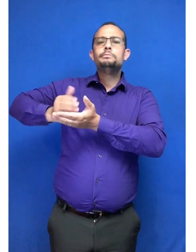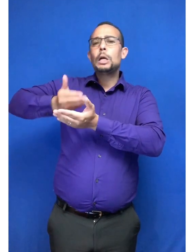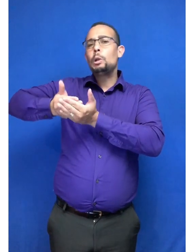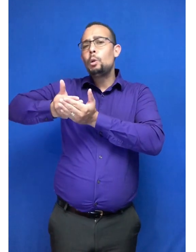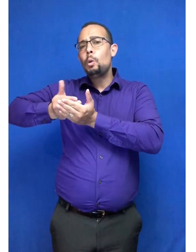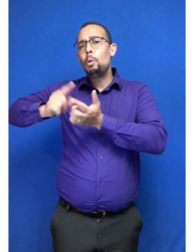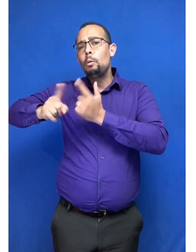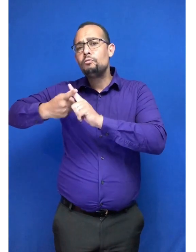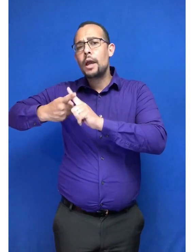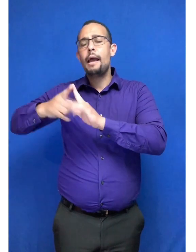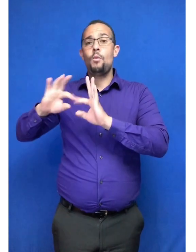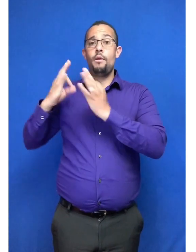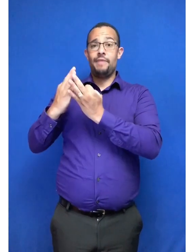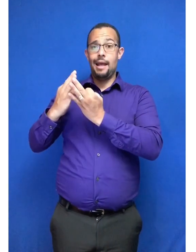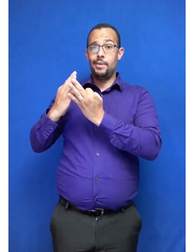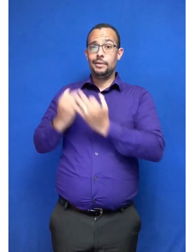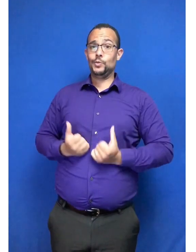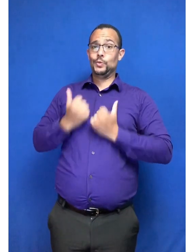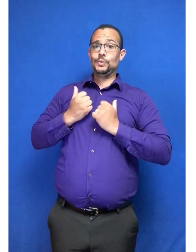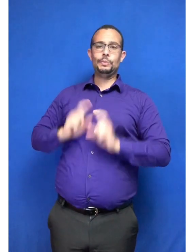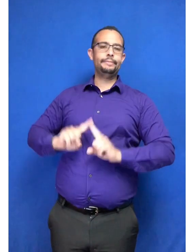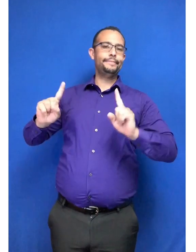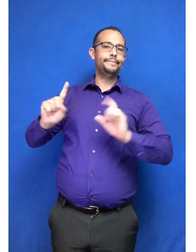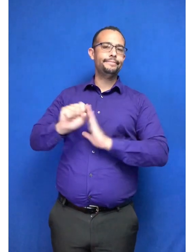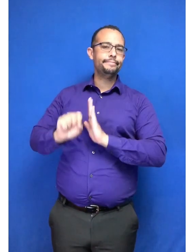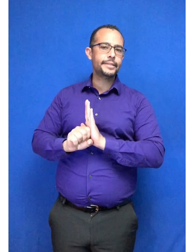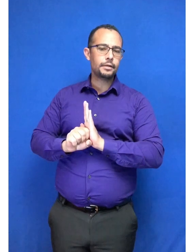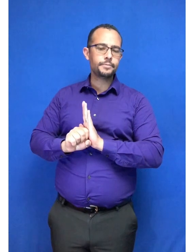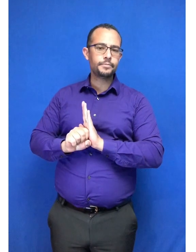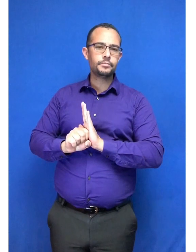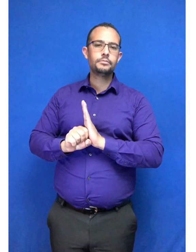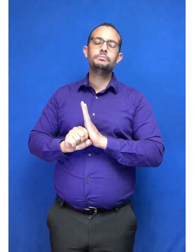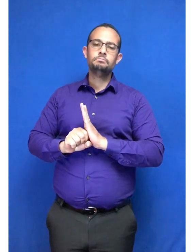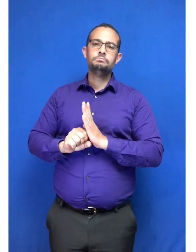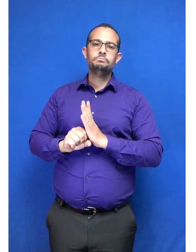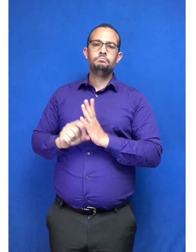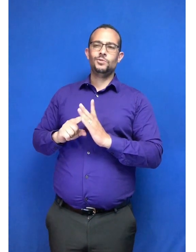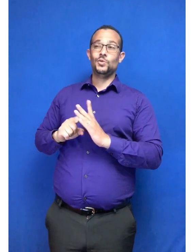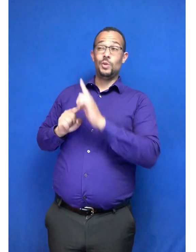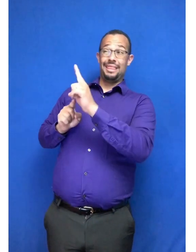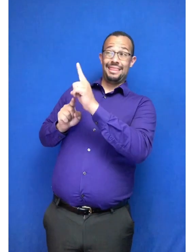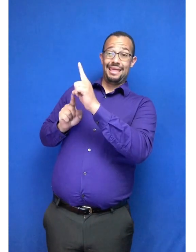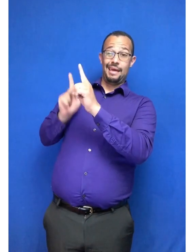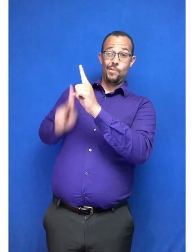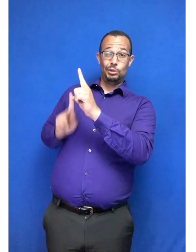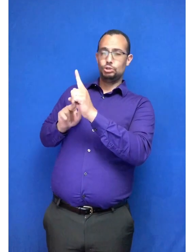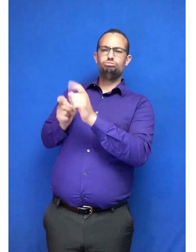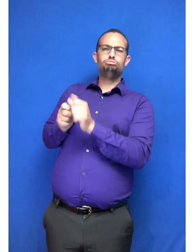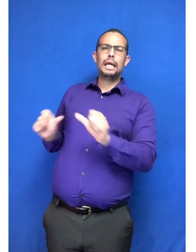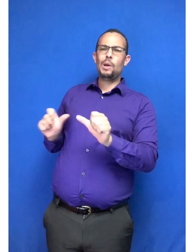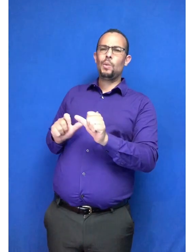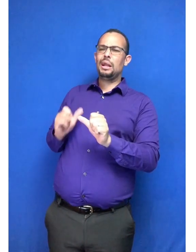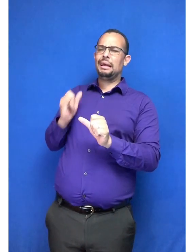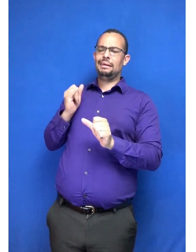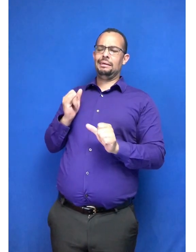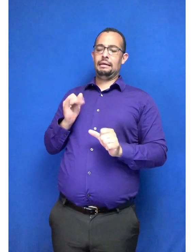close friend who lives out of state. You want somebody who anybody can reach out to just in case there are